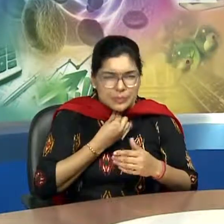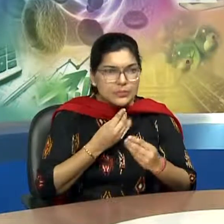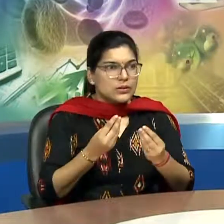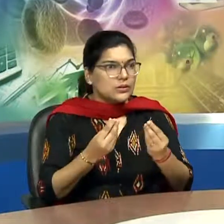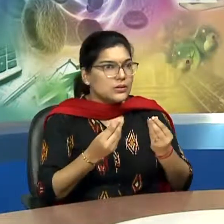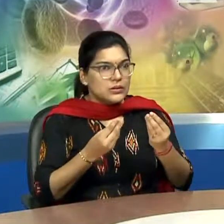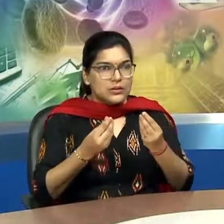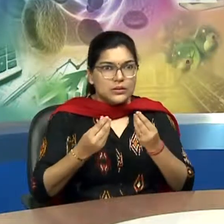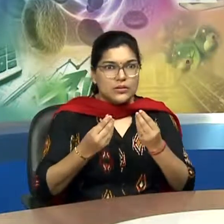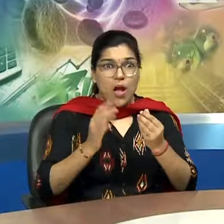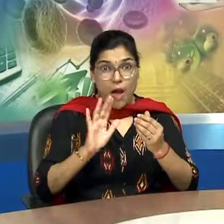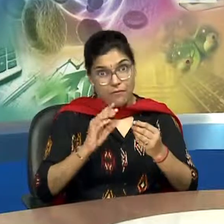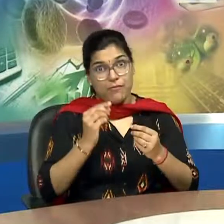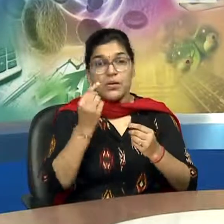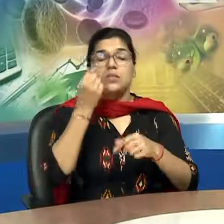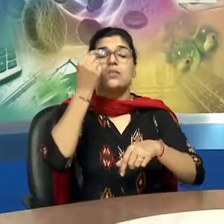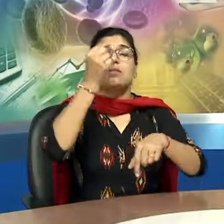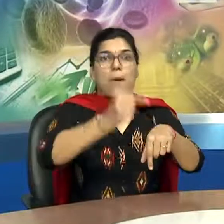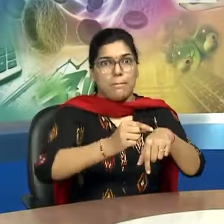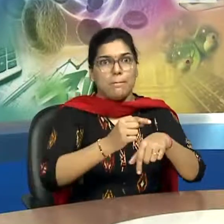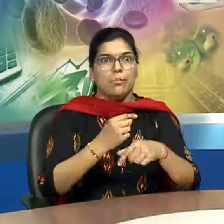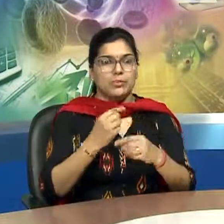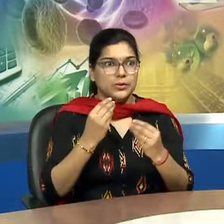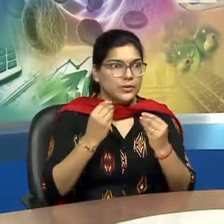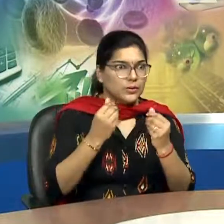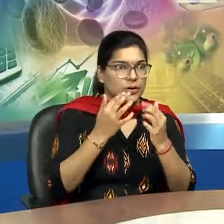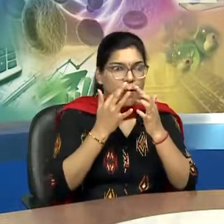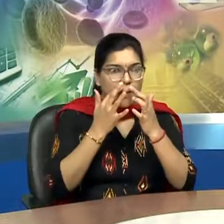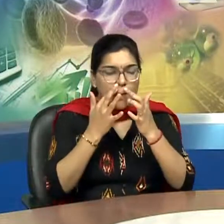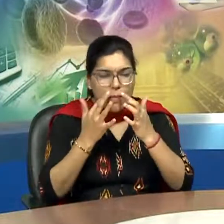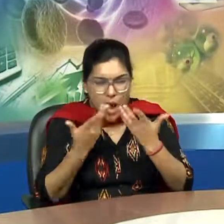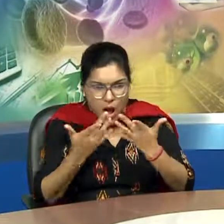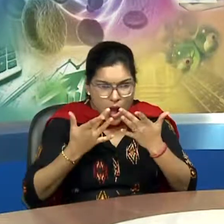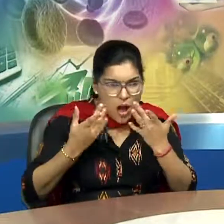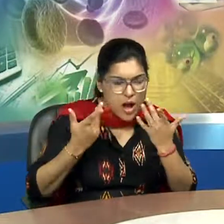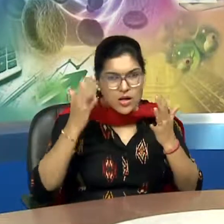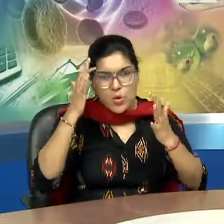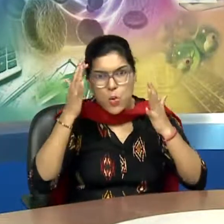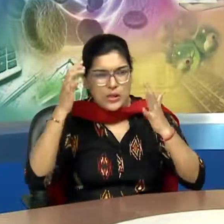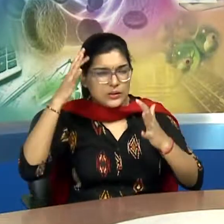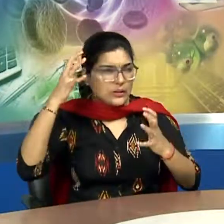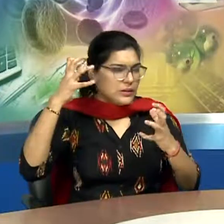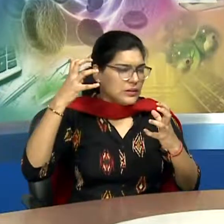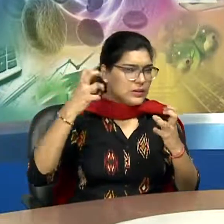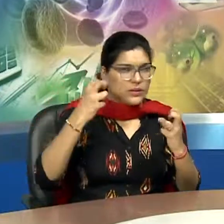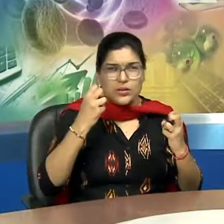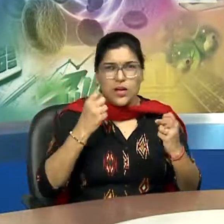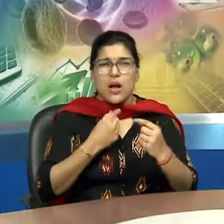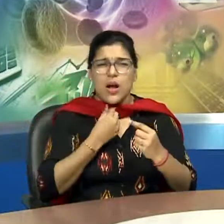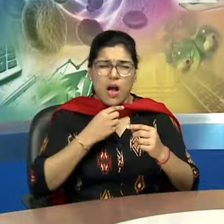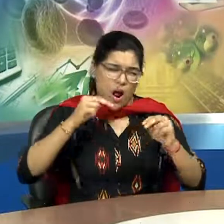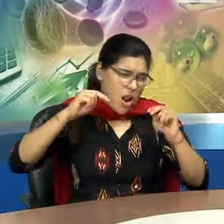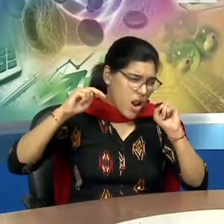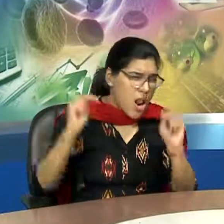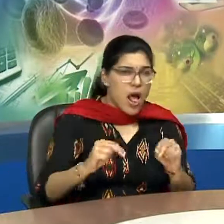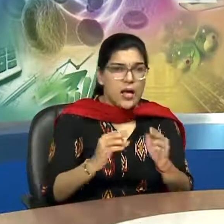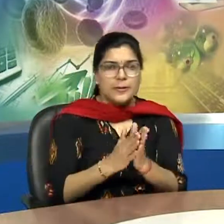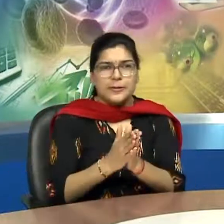for the better mental health, because there is a drug craving, and at that time